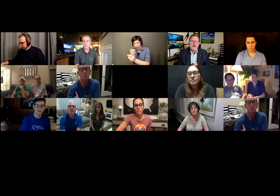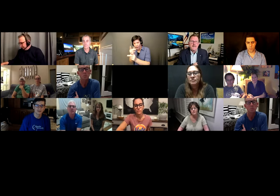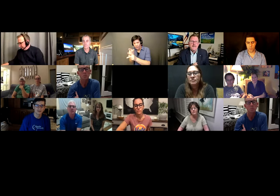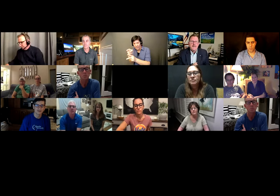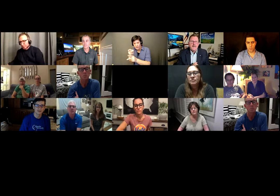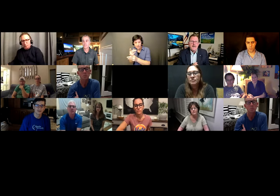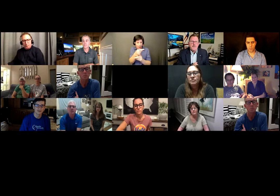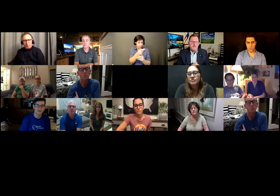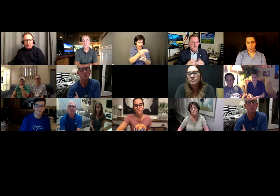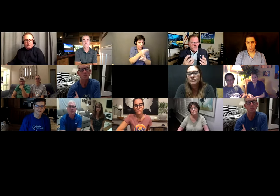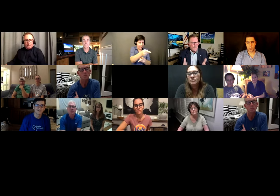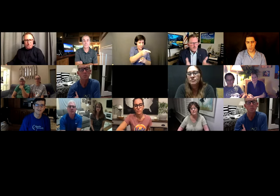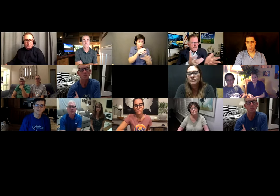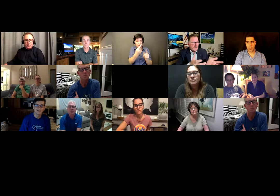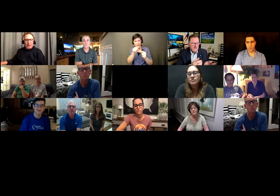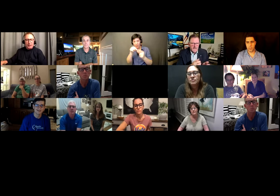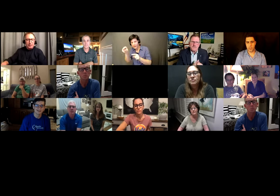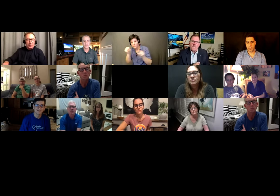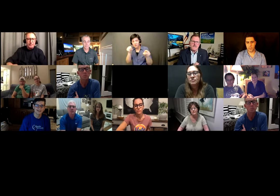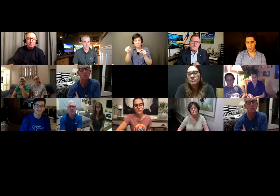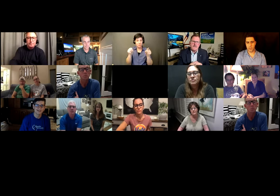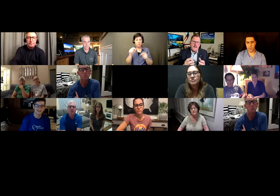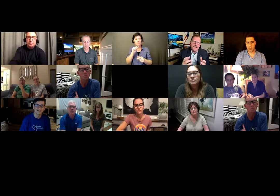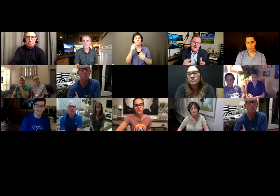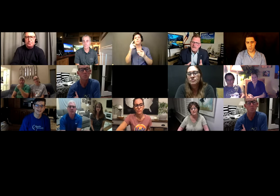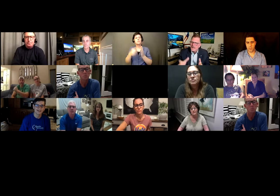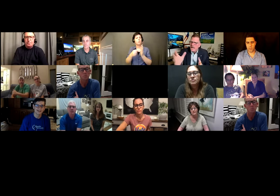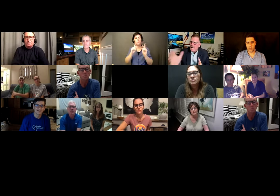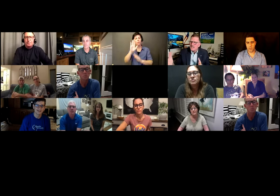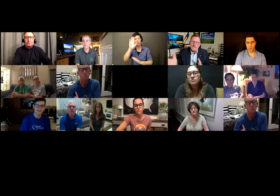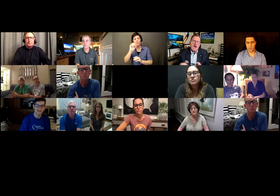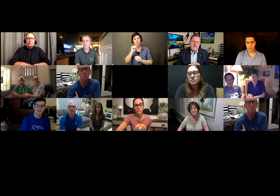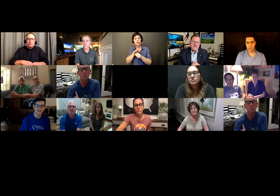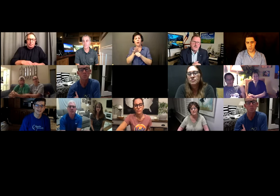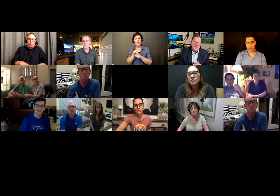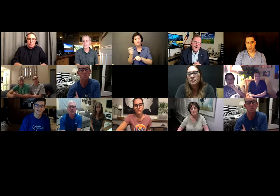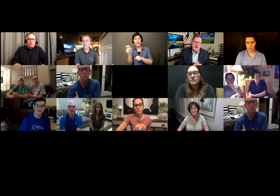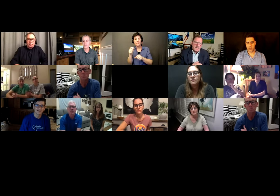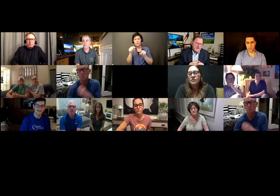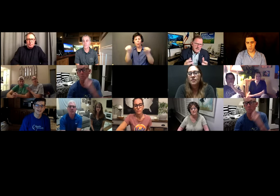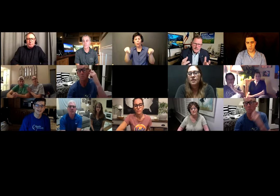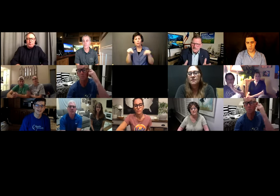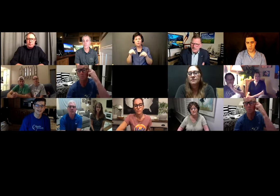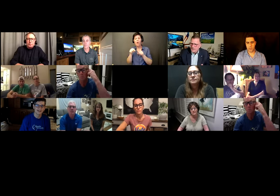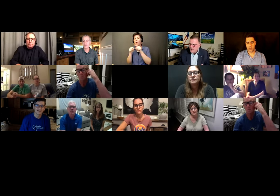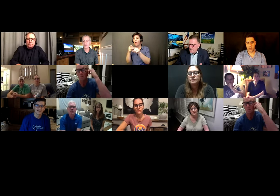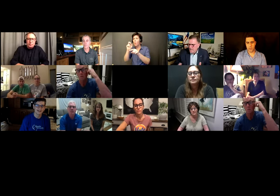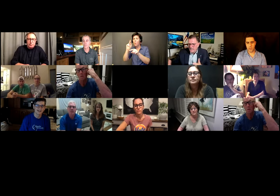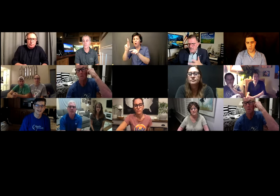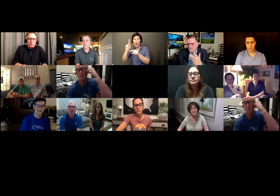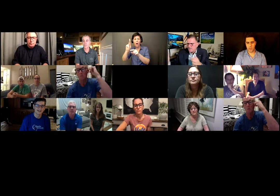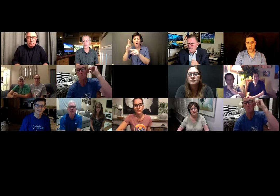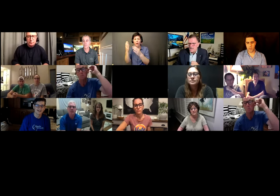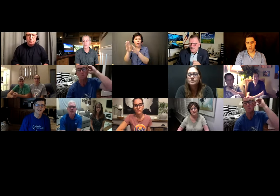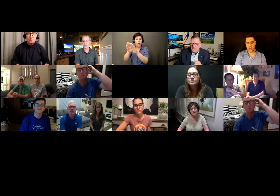about that. We don't have enough tennis courts and the gate is locked in a certain park.